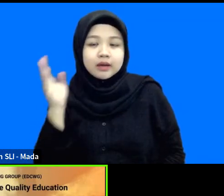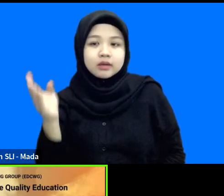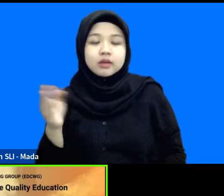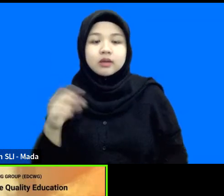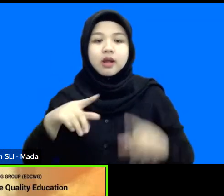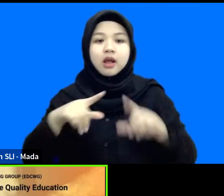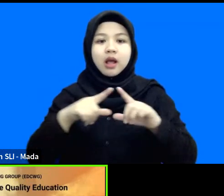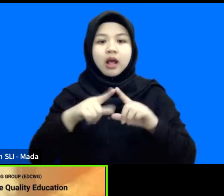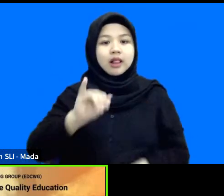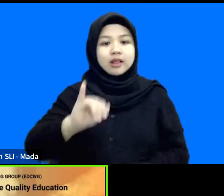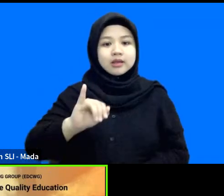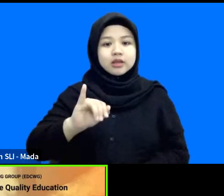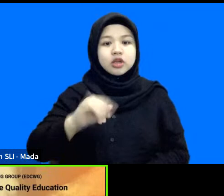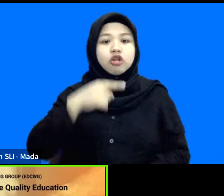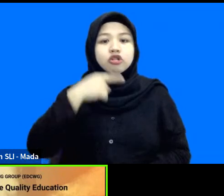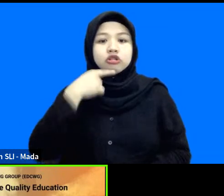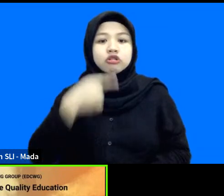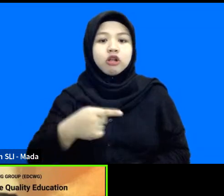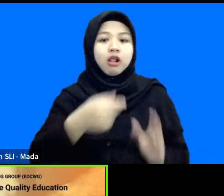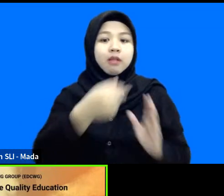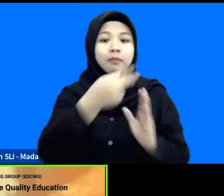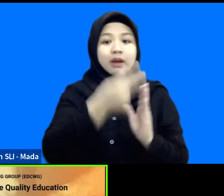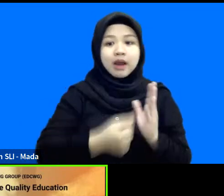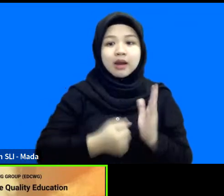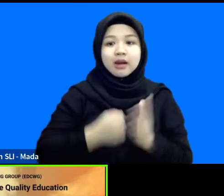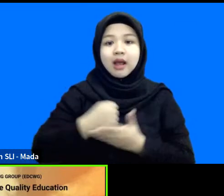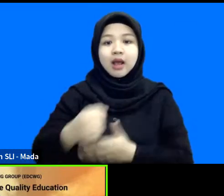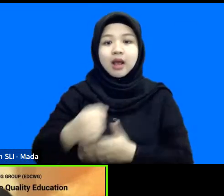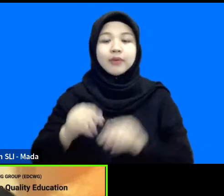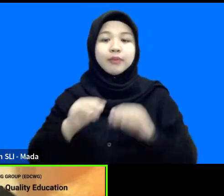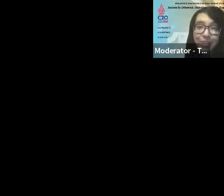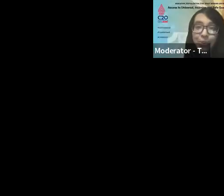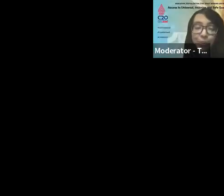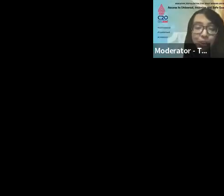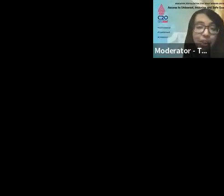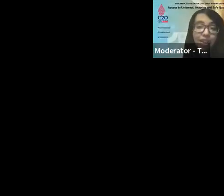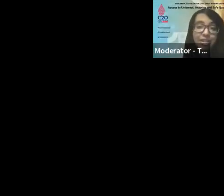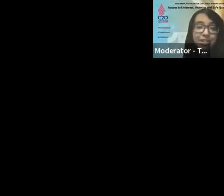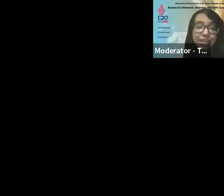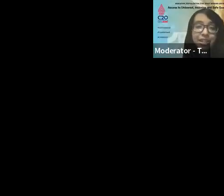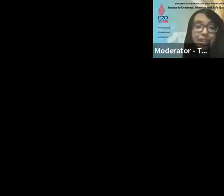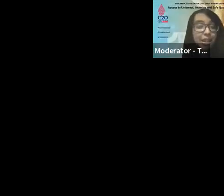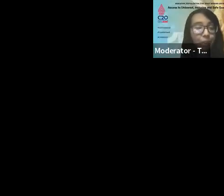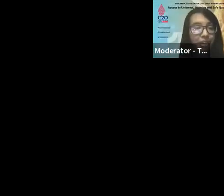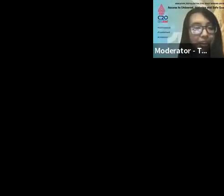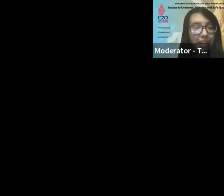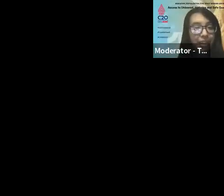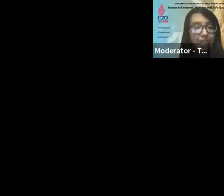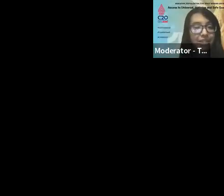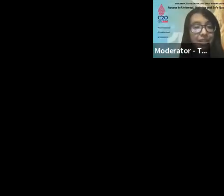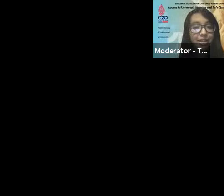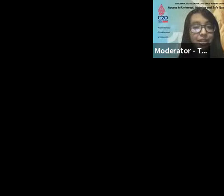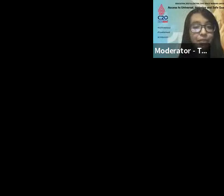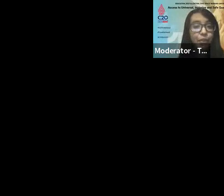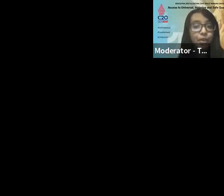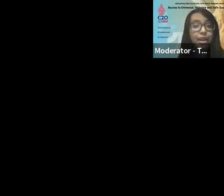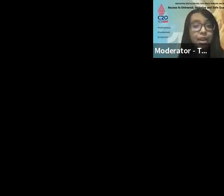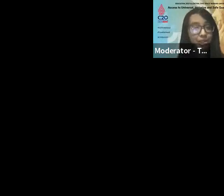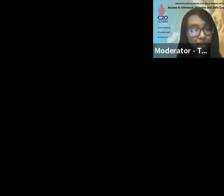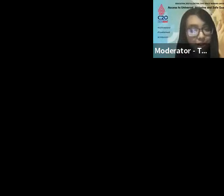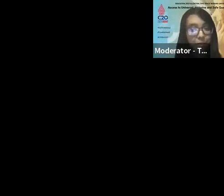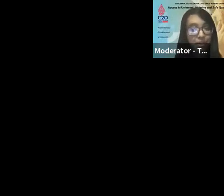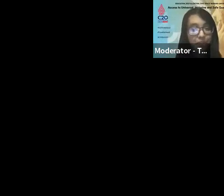recover together and recover stronger. So I'm here joining today with Renee Raya. So Renee is the lead policy analyst